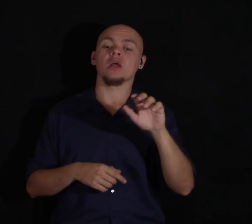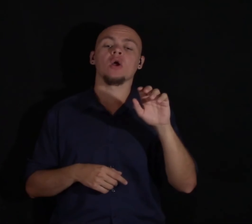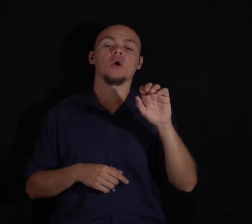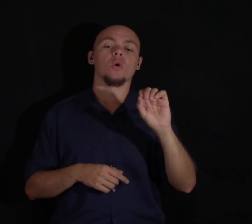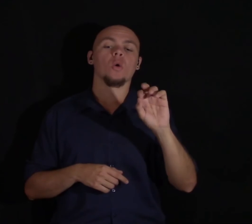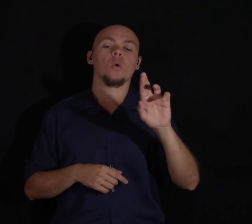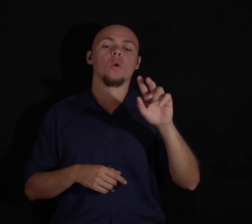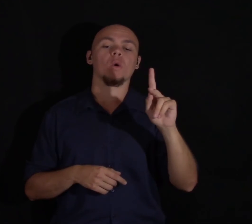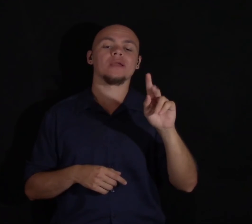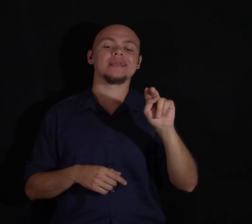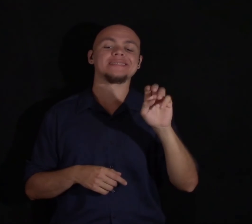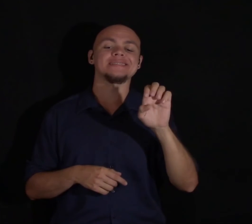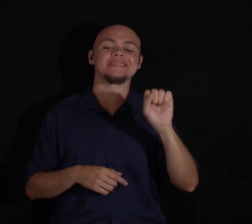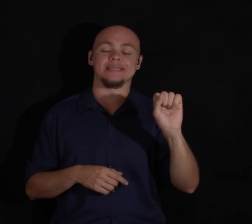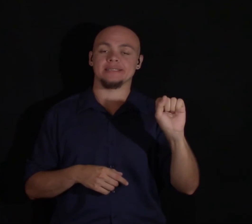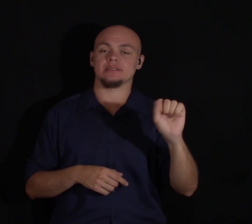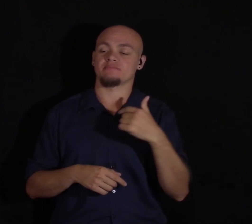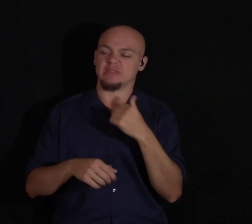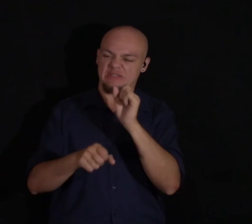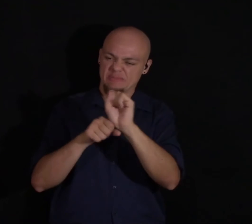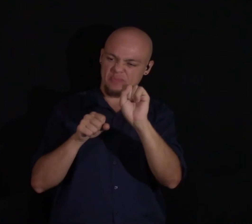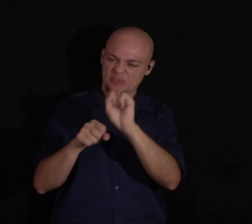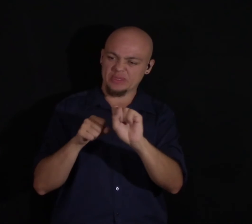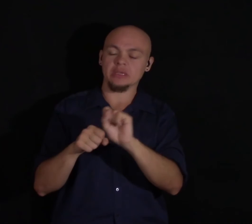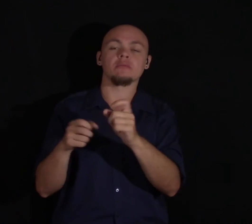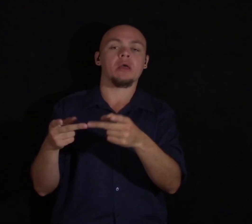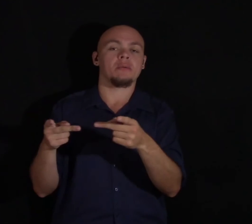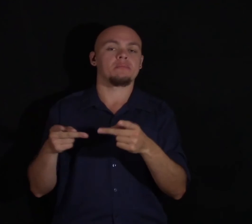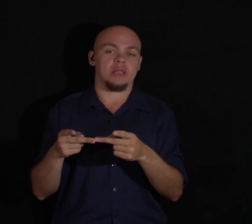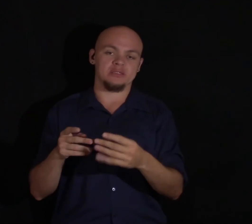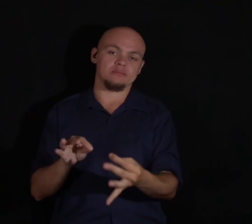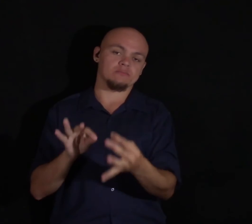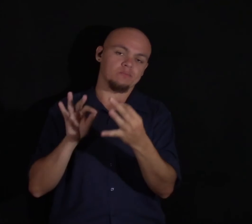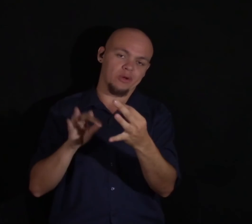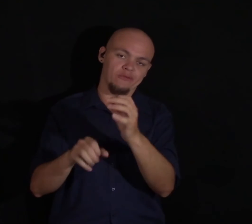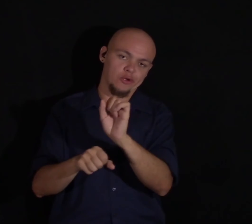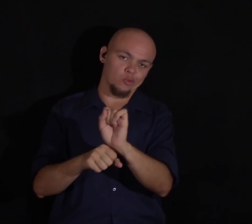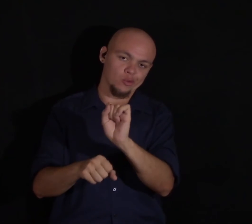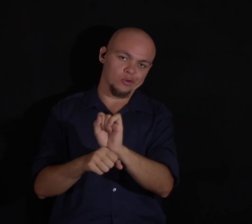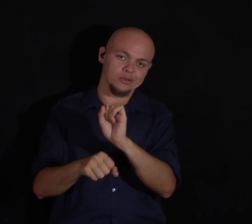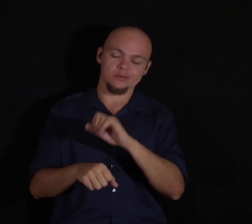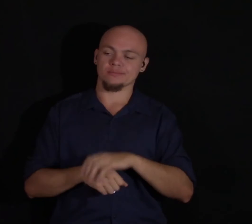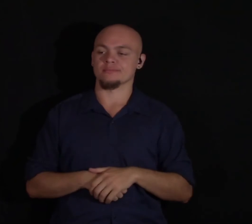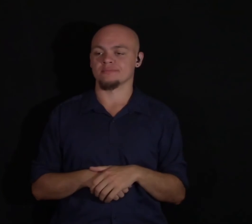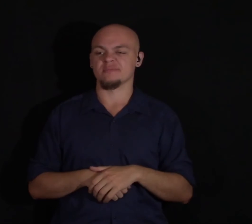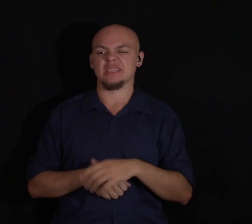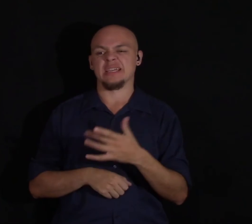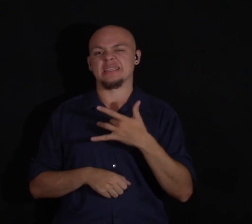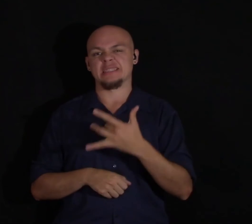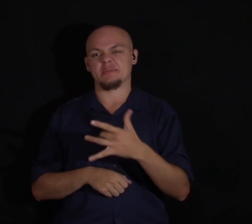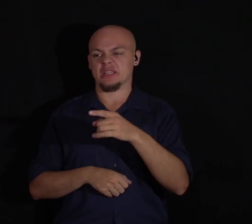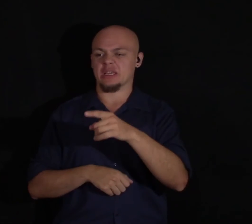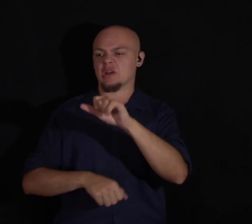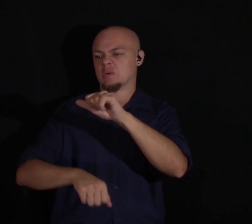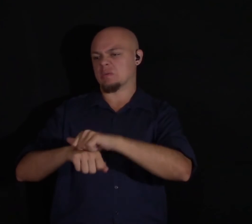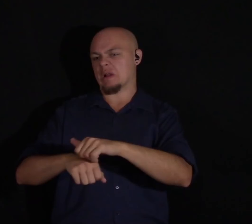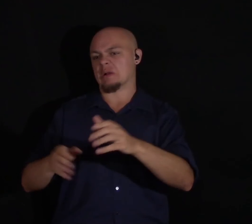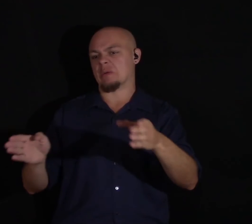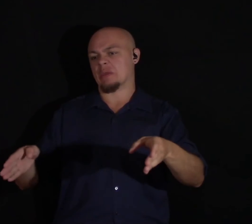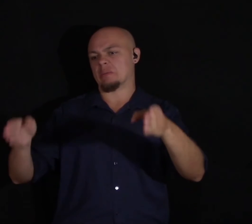my labours. It was a place fitted for such a work, being hardly more than a rock whose high sides were continually beaten upon